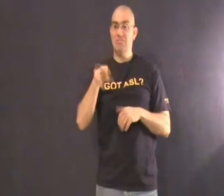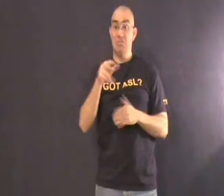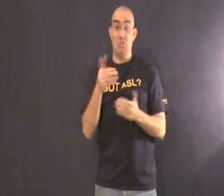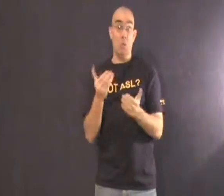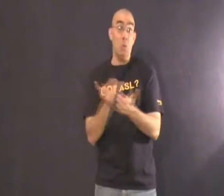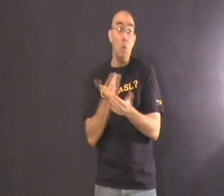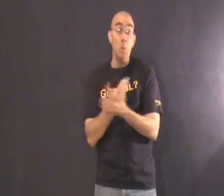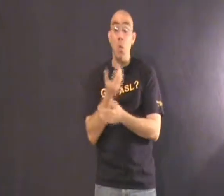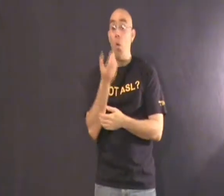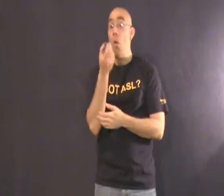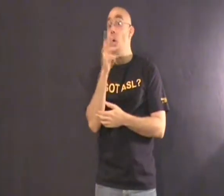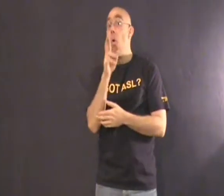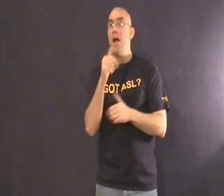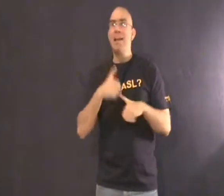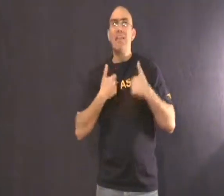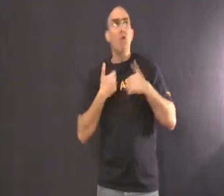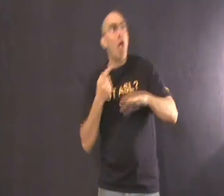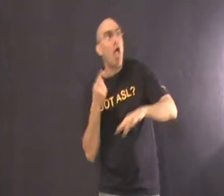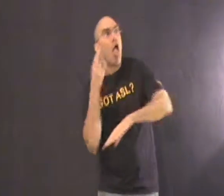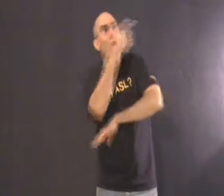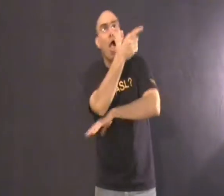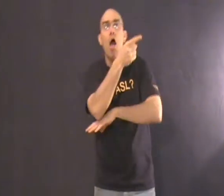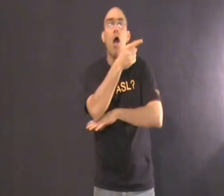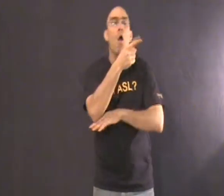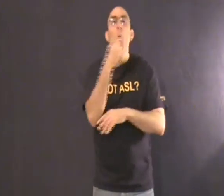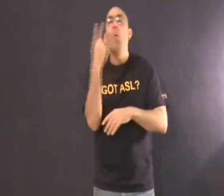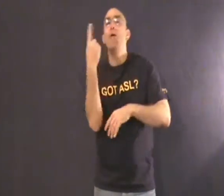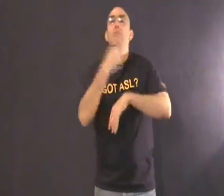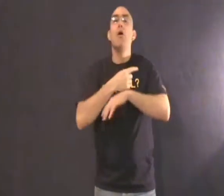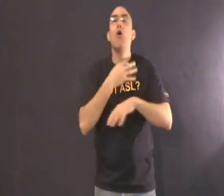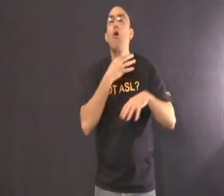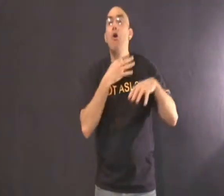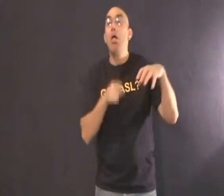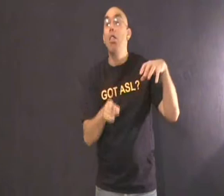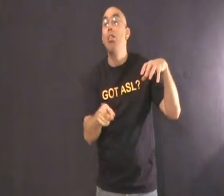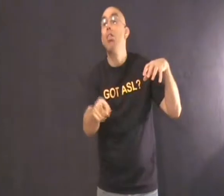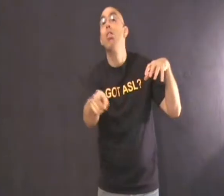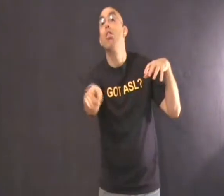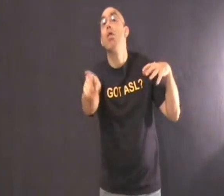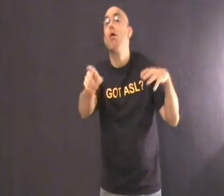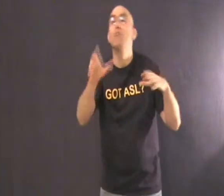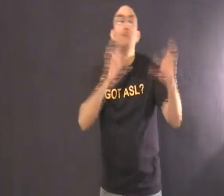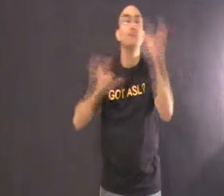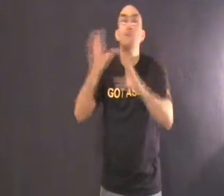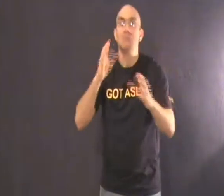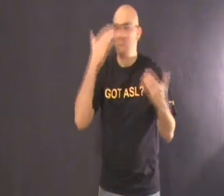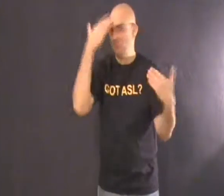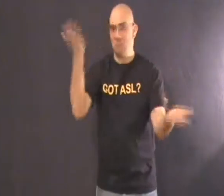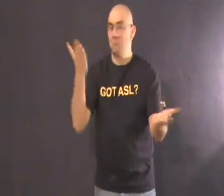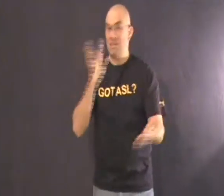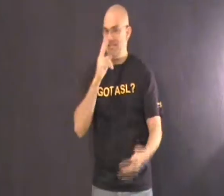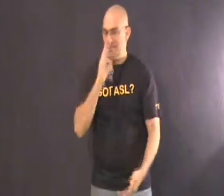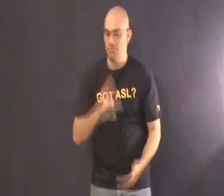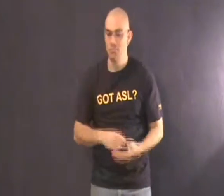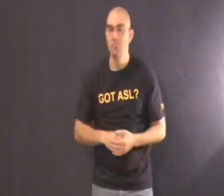on down the street. I didn't know if he was new or he lived somewhere outside the area and was just wandering